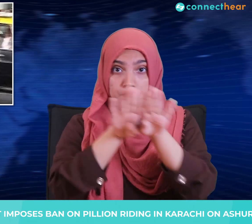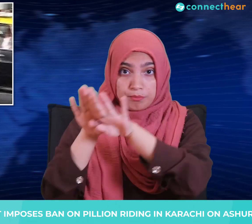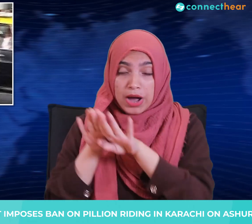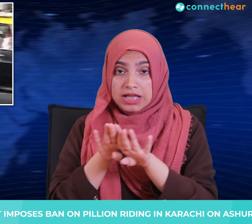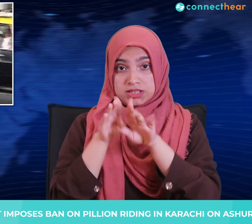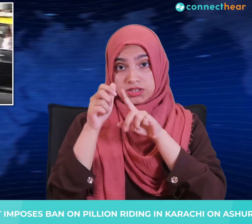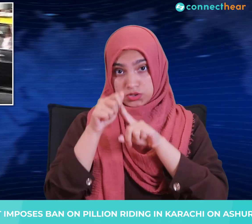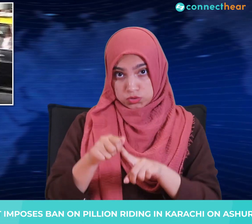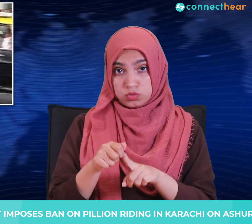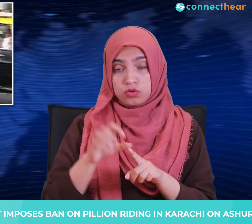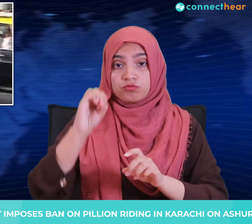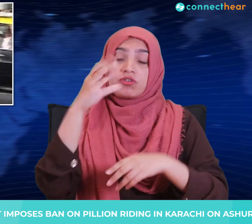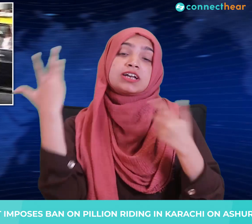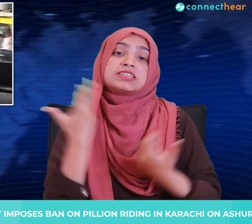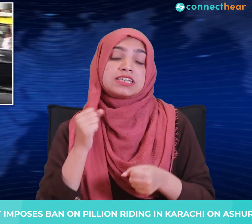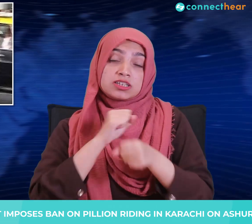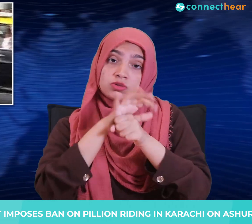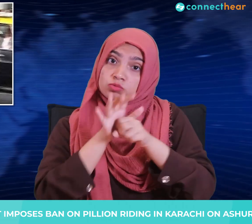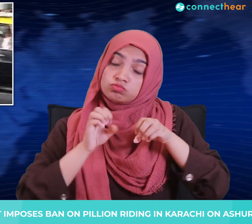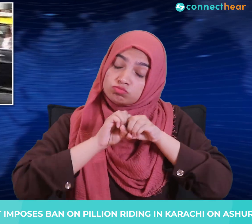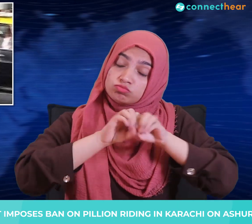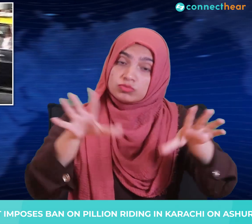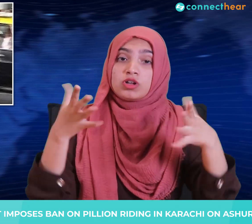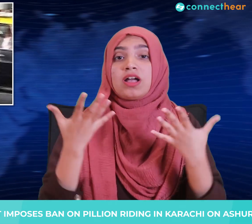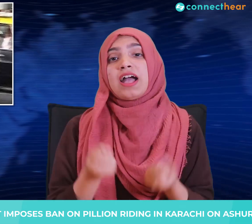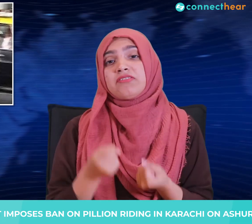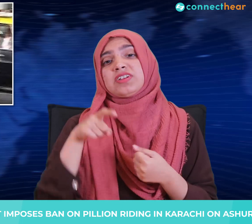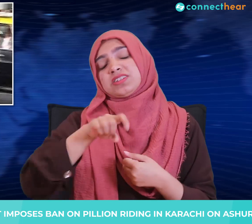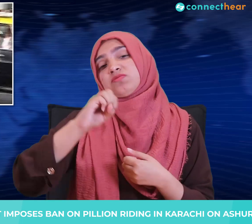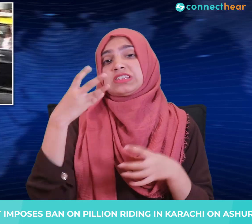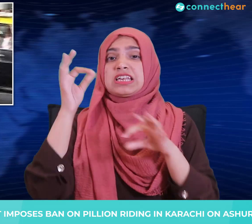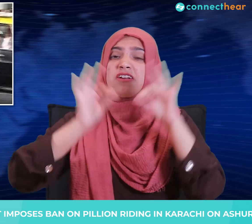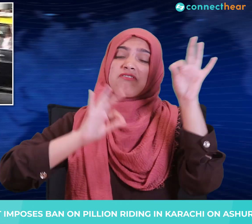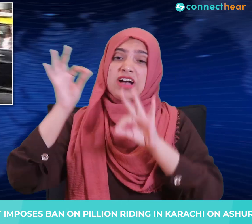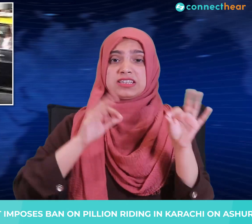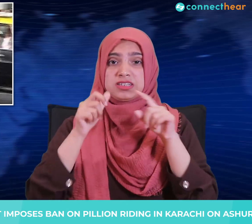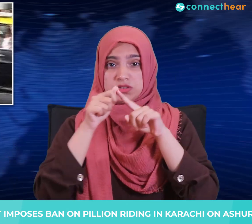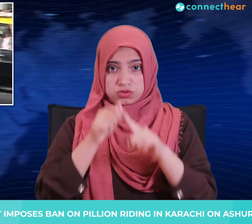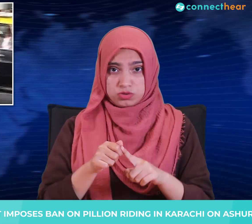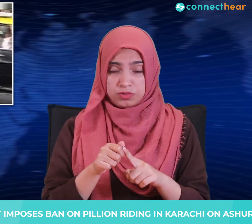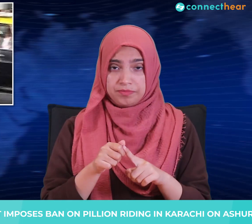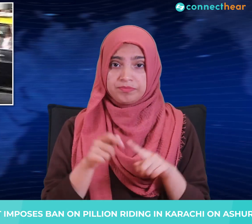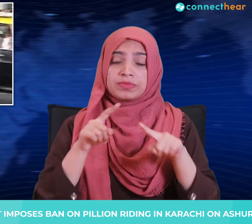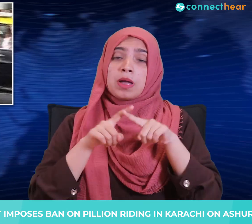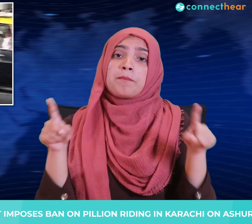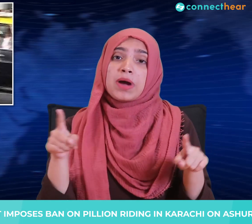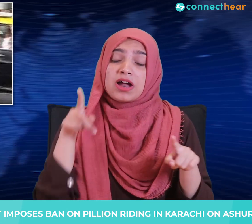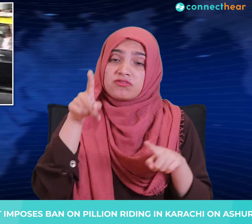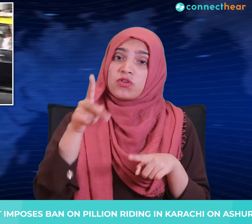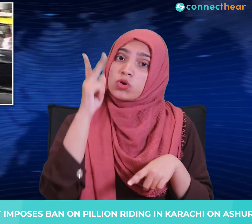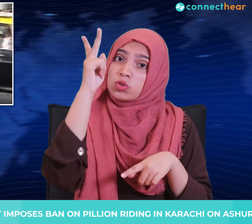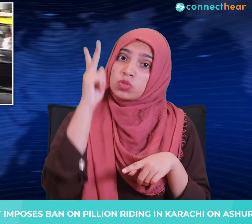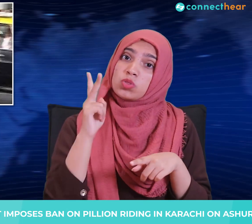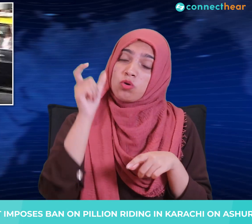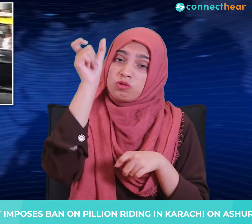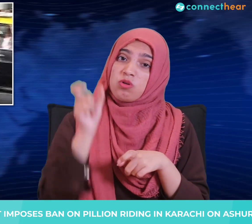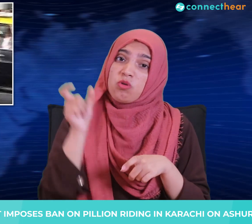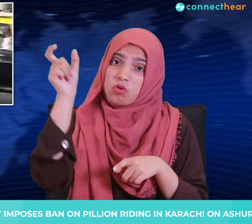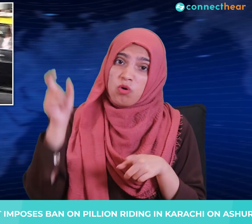as the province continues to battle the dangerous surge in COVID-19 infections. However, the ban on pillion riding, imposed